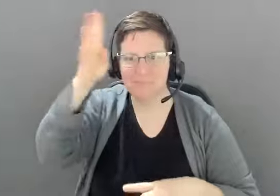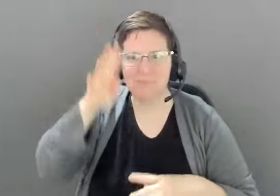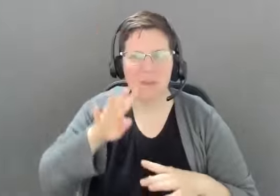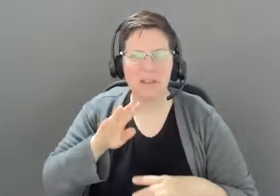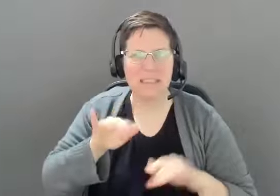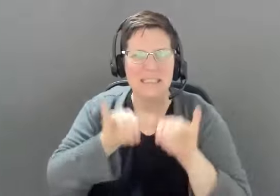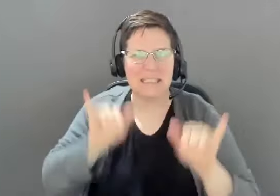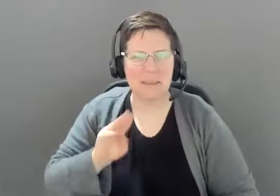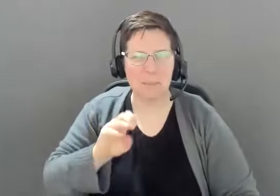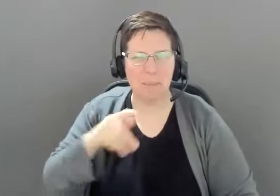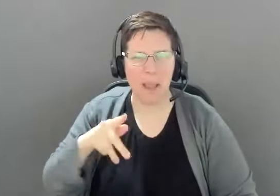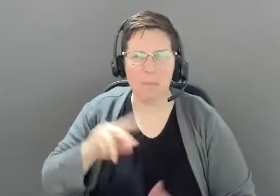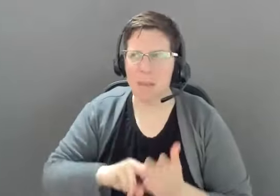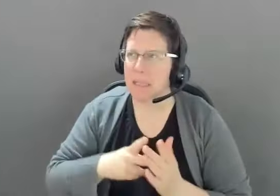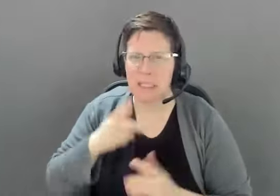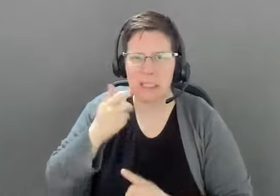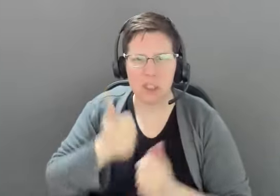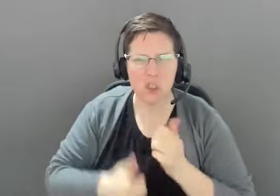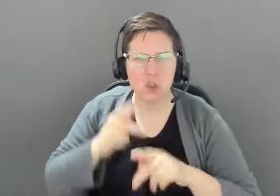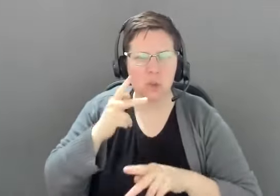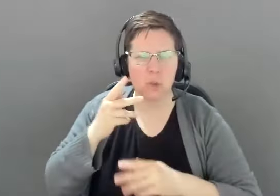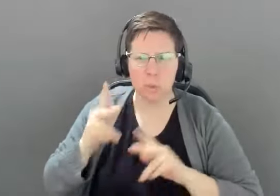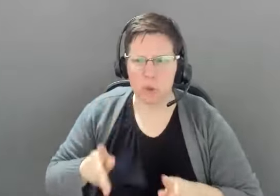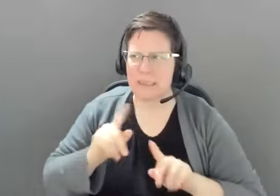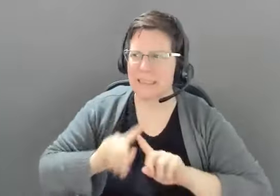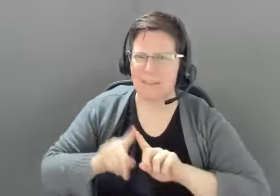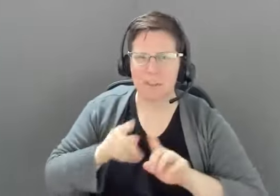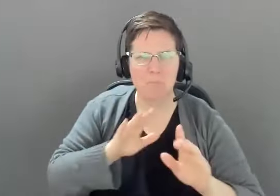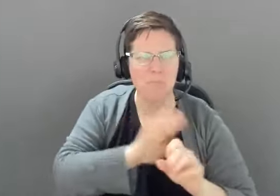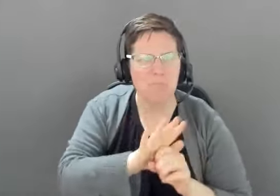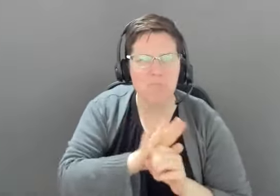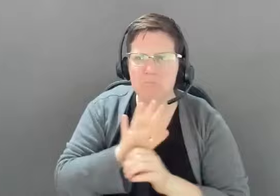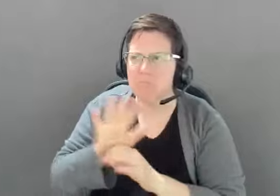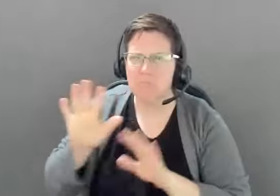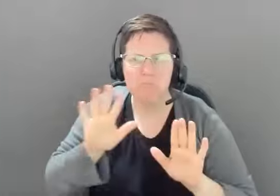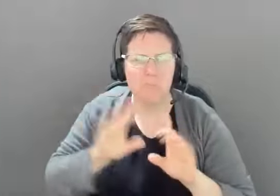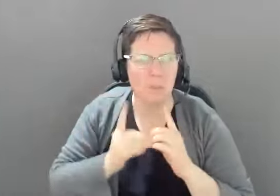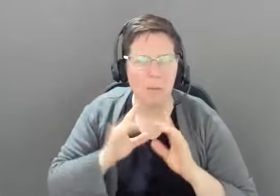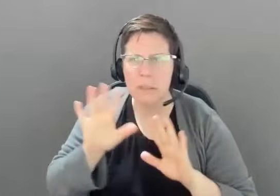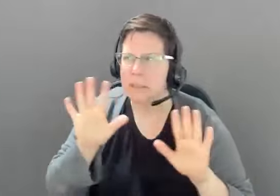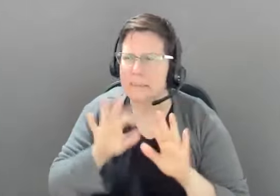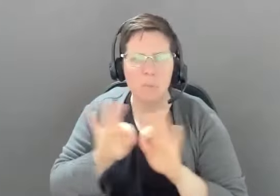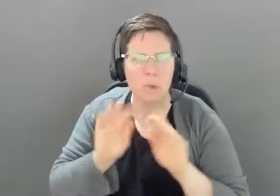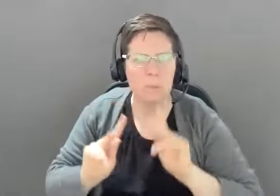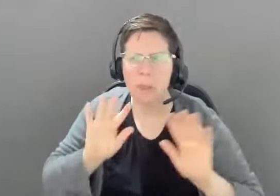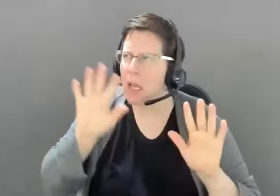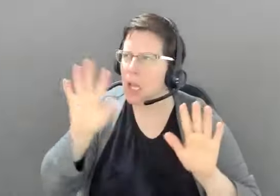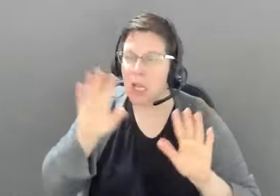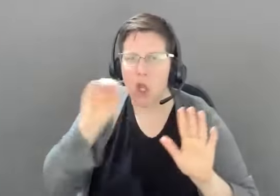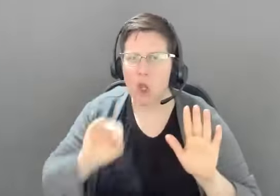actually targeted every single person in the different political parties and the departmental structures in Ottawa who we would need to reach